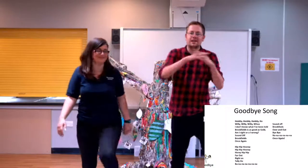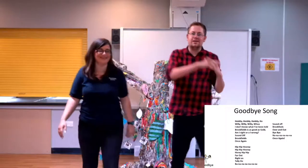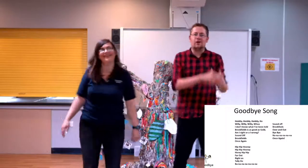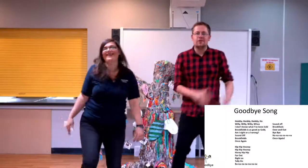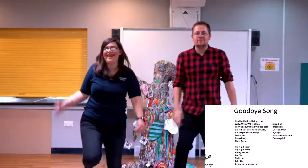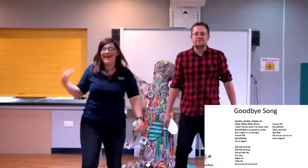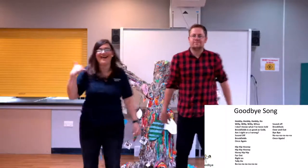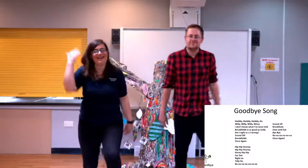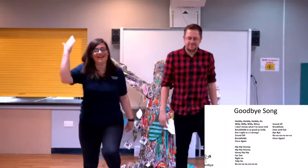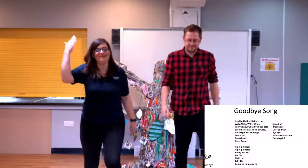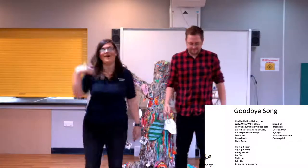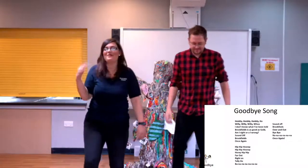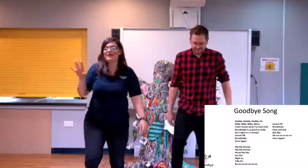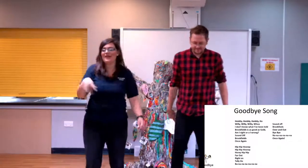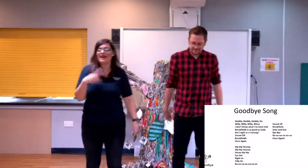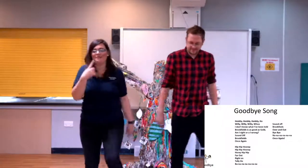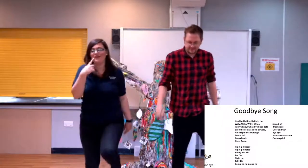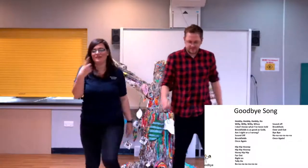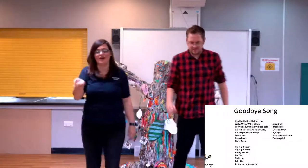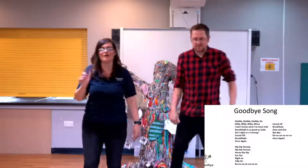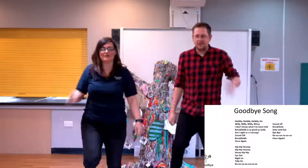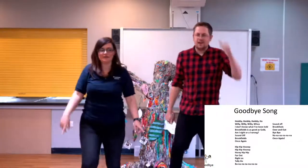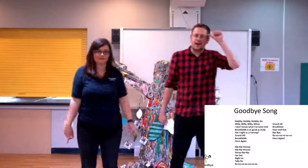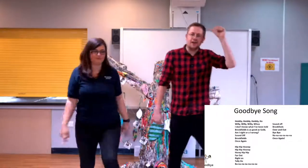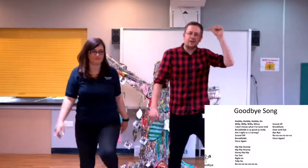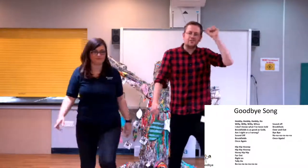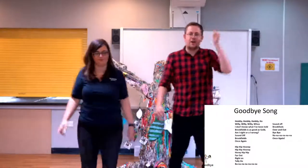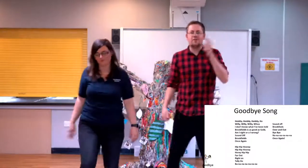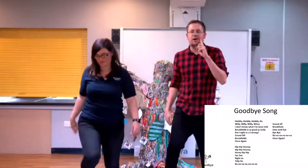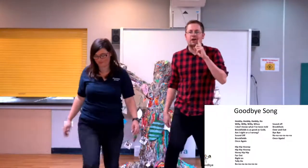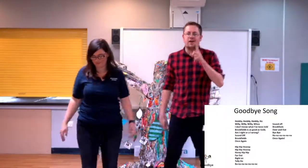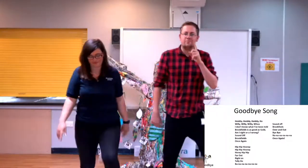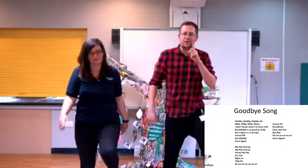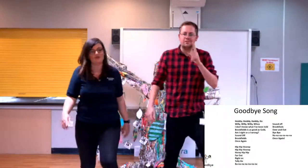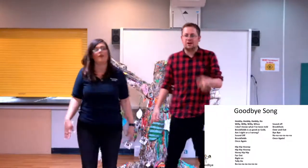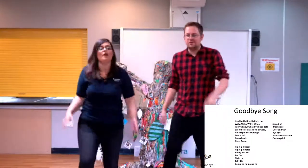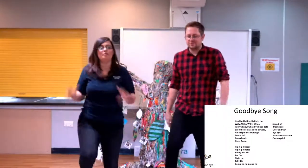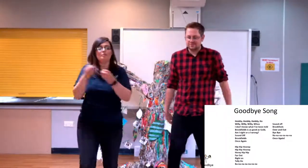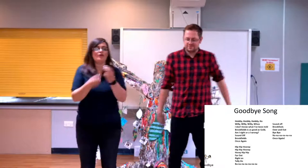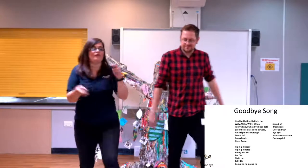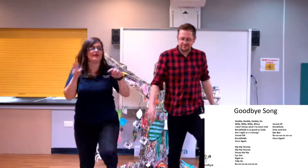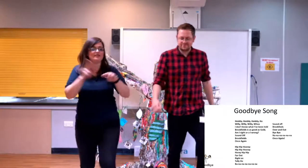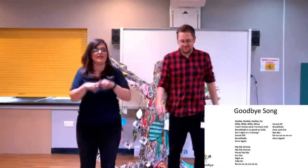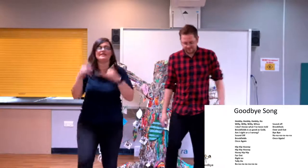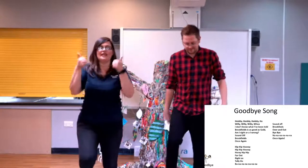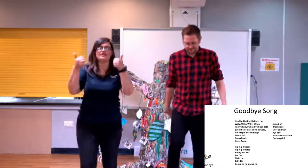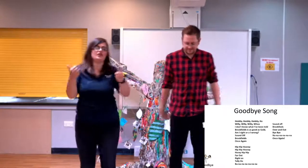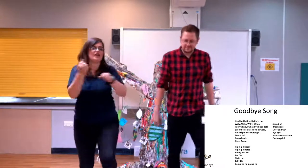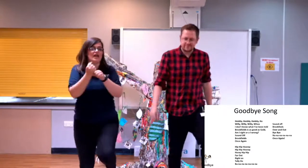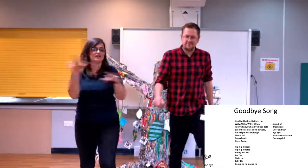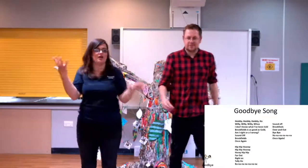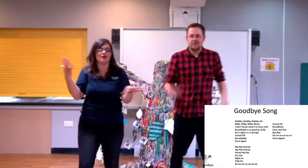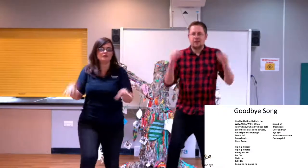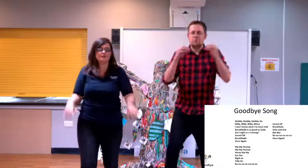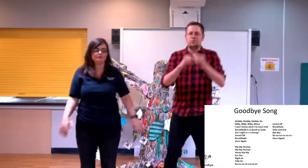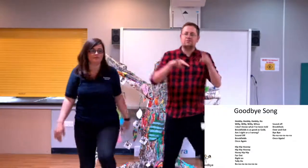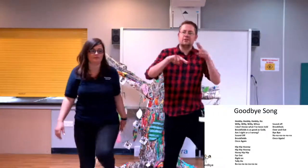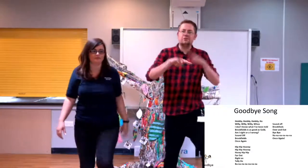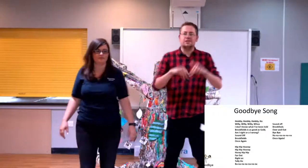ho. I don't know what I've been told. I don't know, but I've been told. Brookfield is as good as gold. Brookfield is